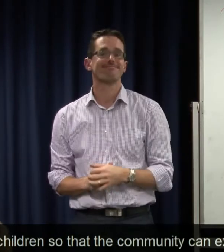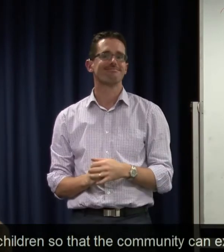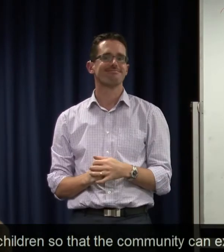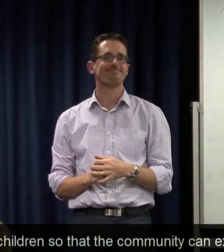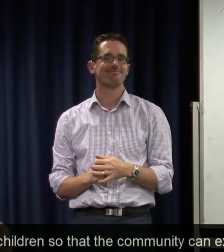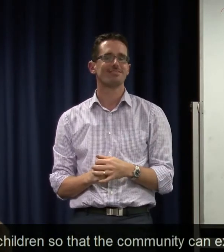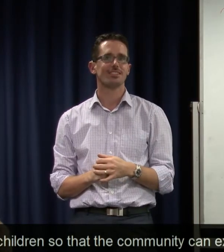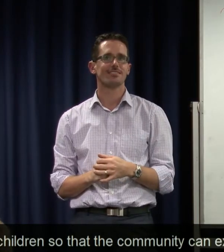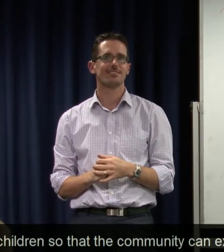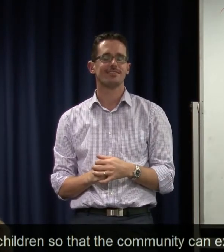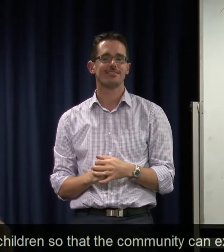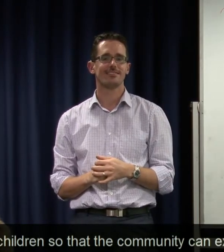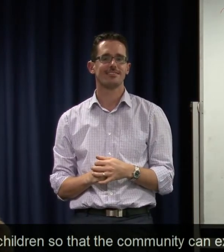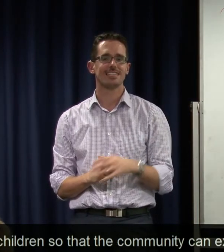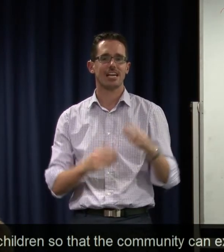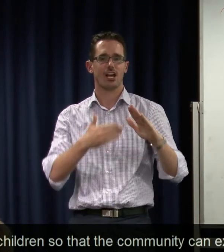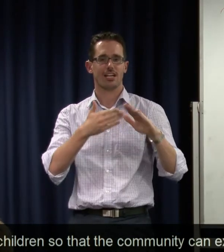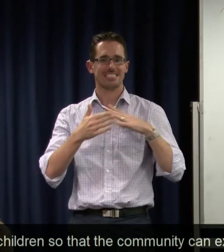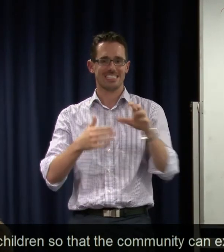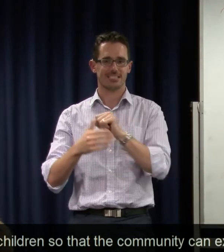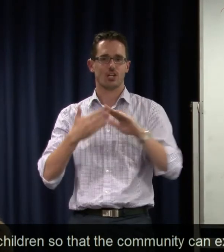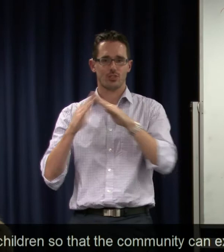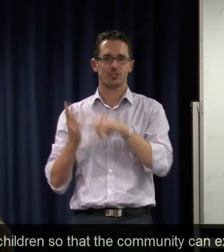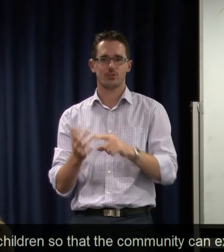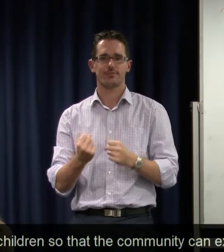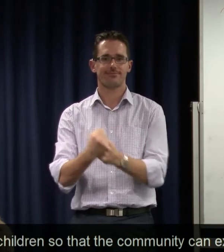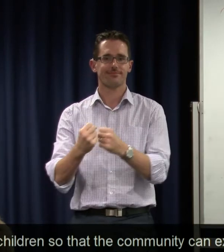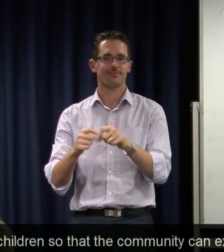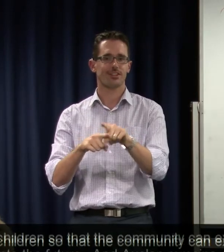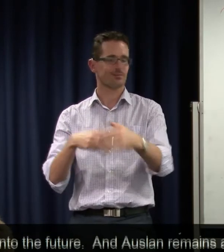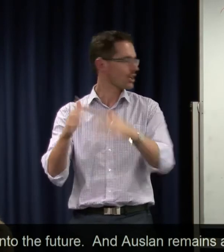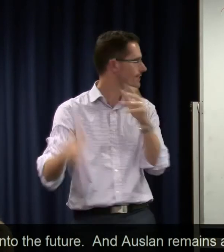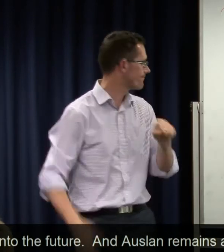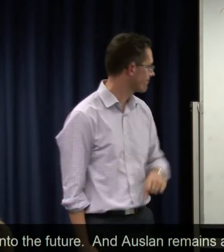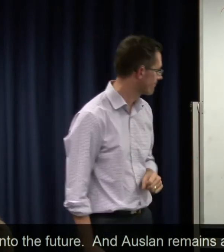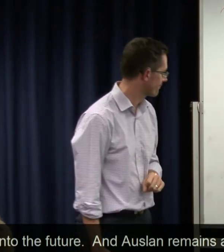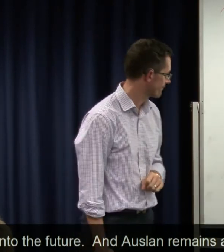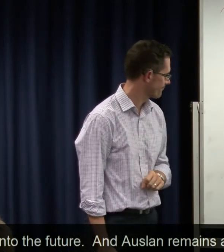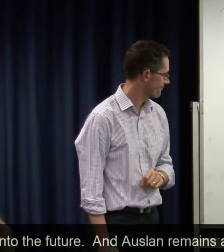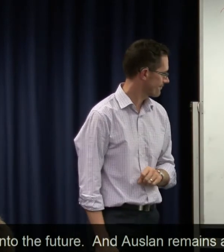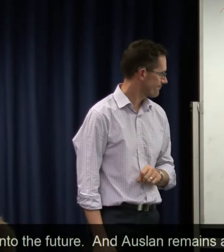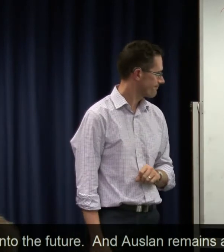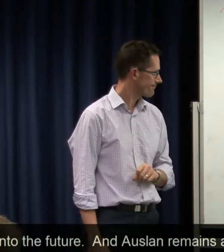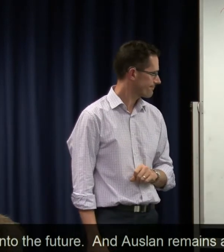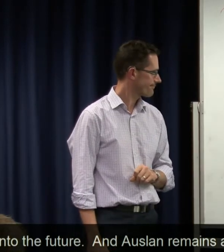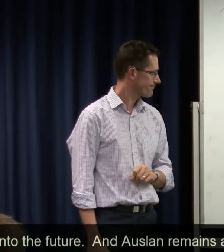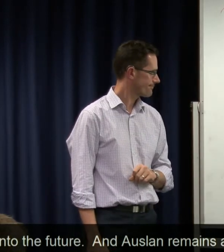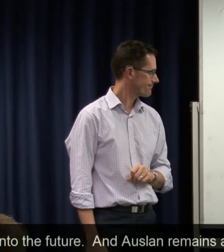Auslan remains as strong as it is. So it takes a village to raise a child. Okay, got it.